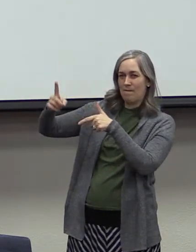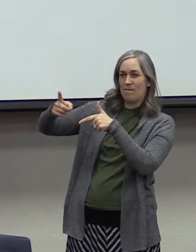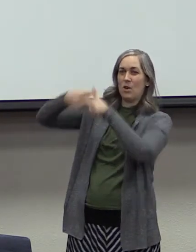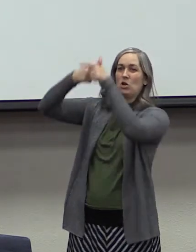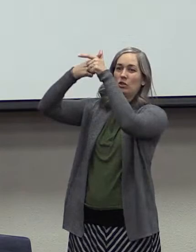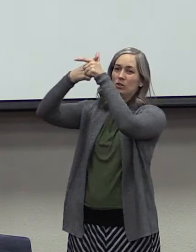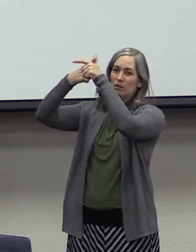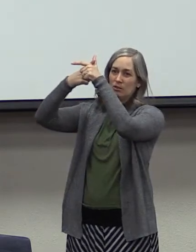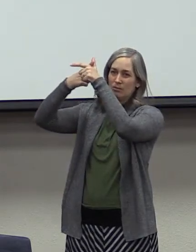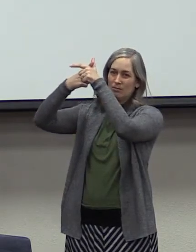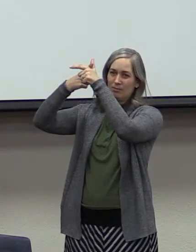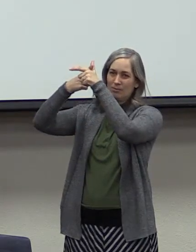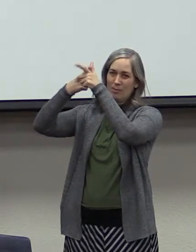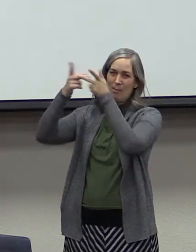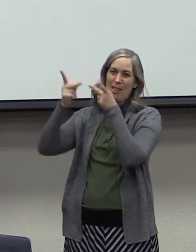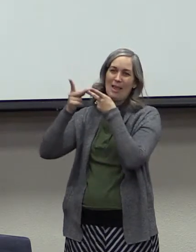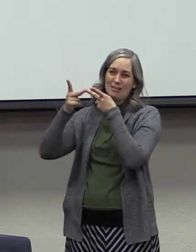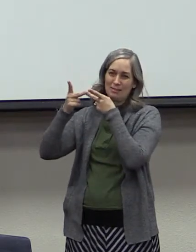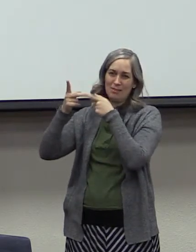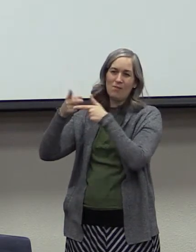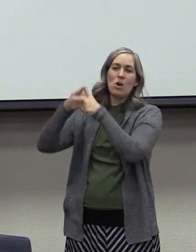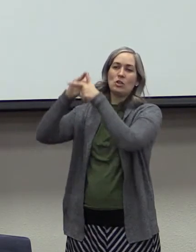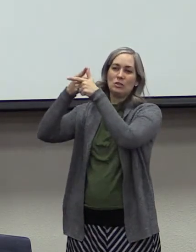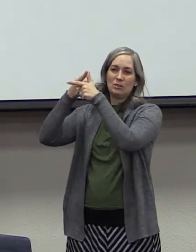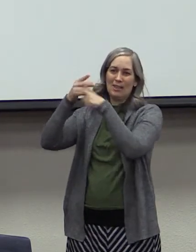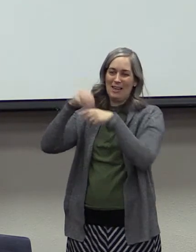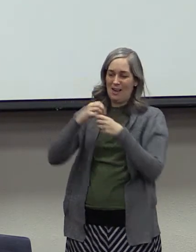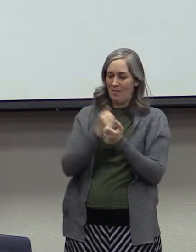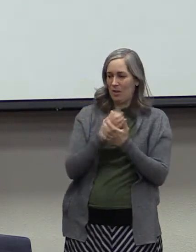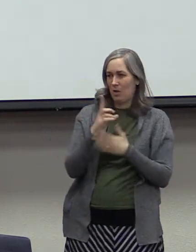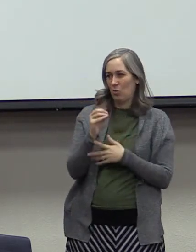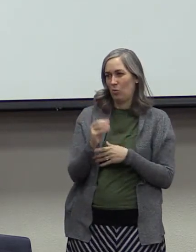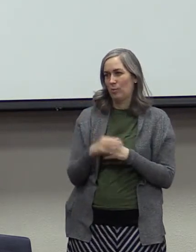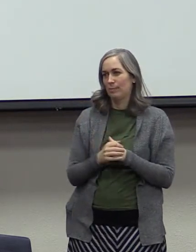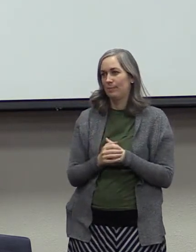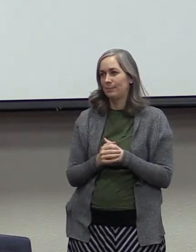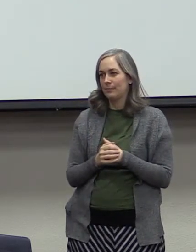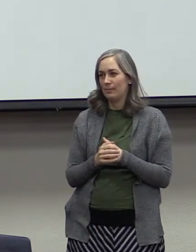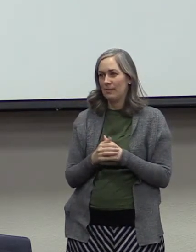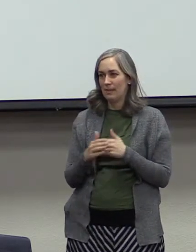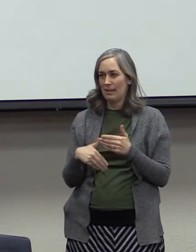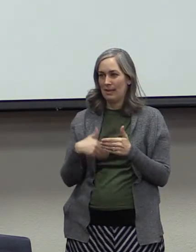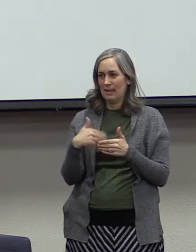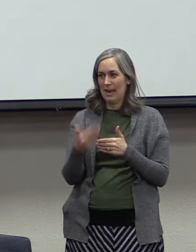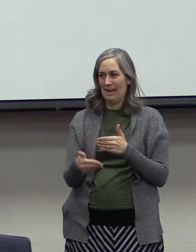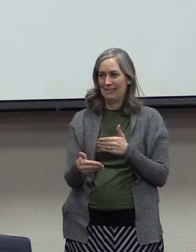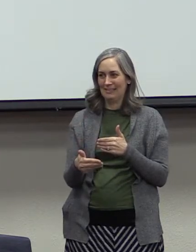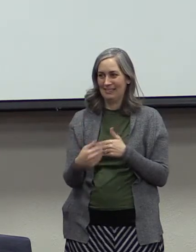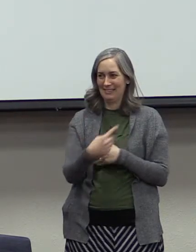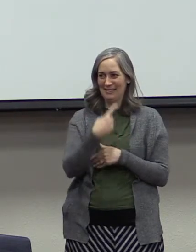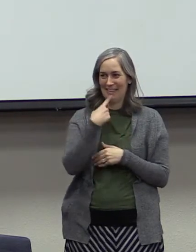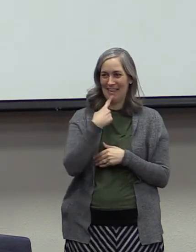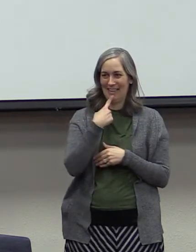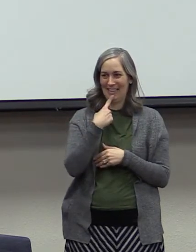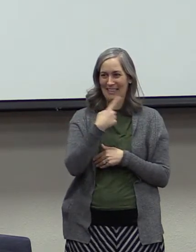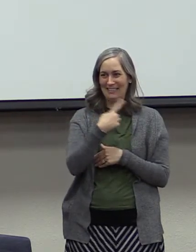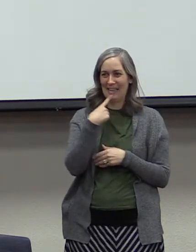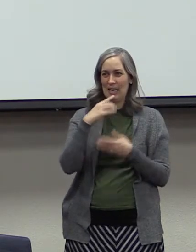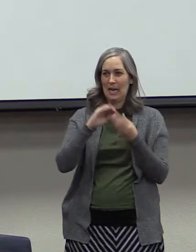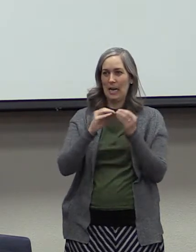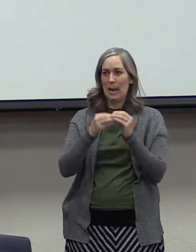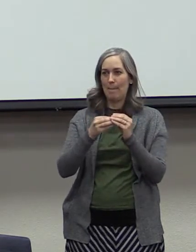that you do. It requires our best. Here's number next. What does it take for us to give our best to Jesus?